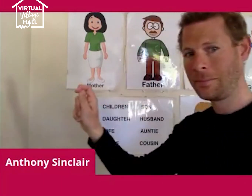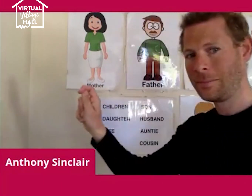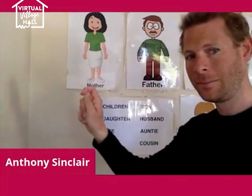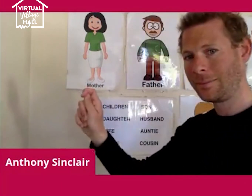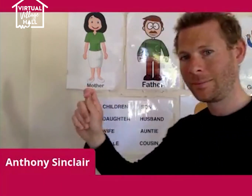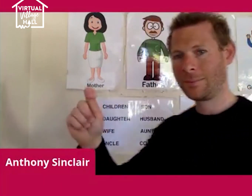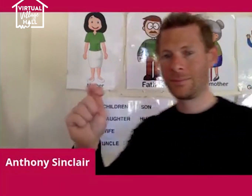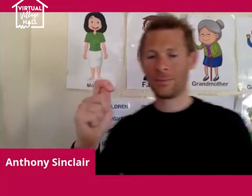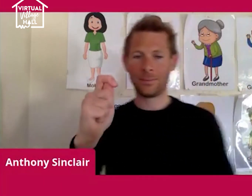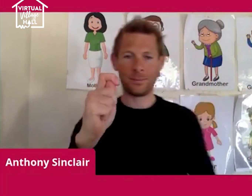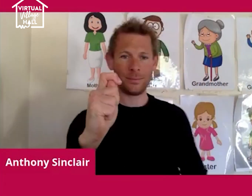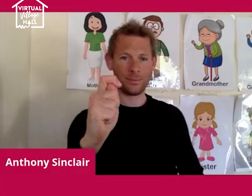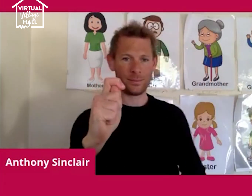So that's like this.